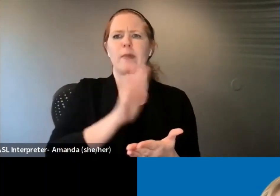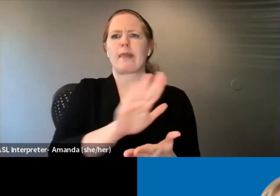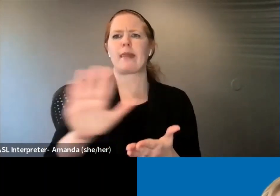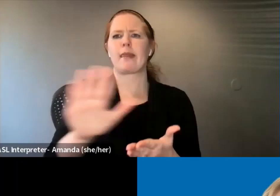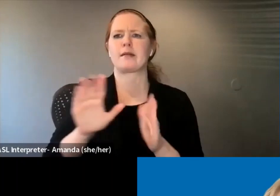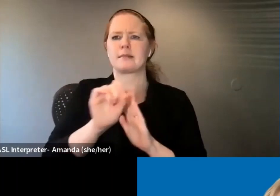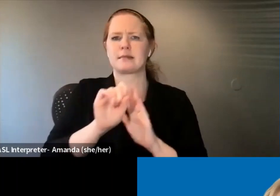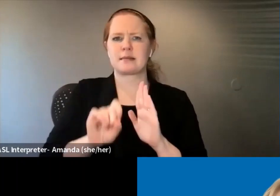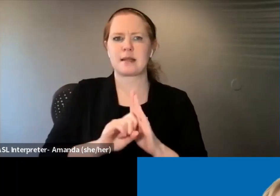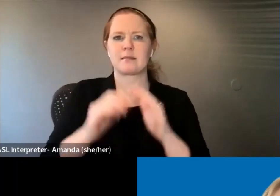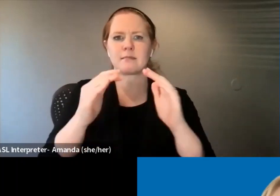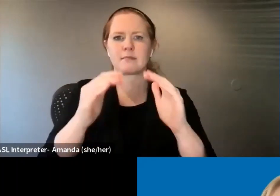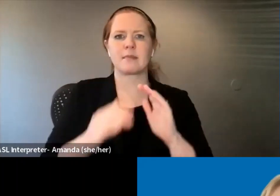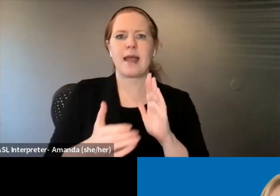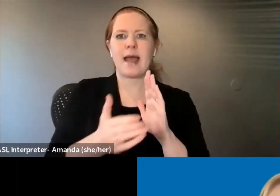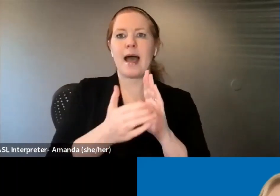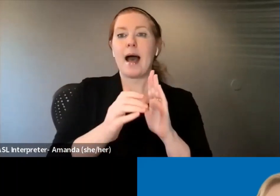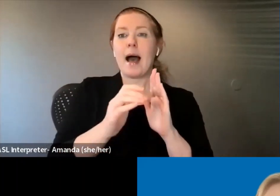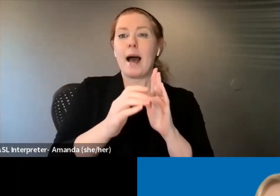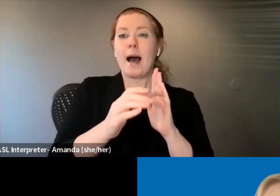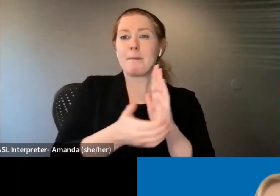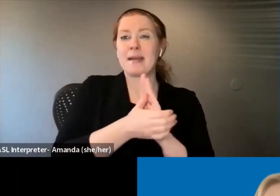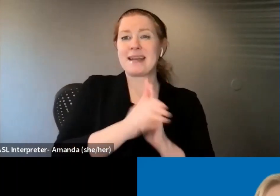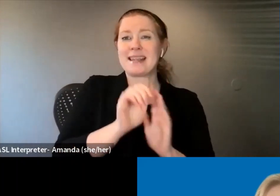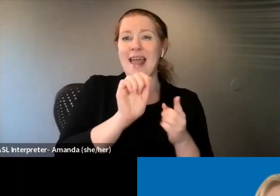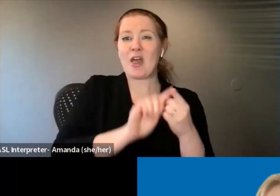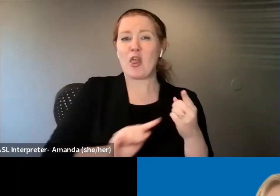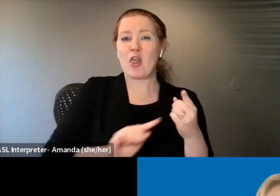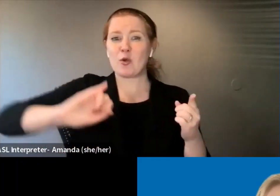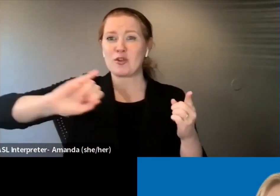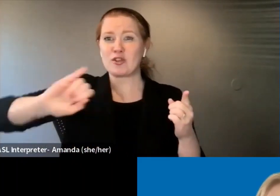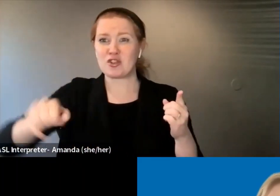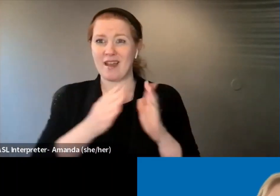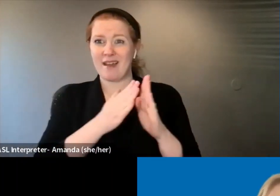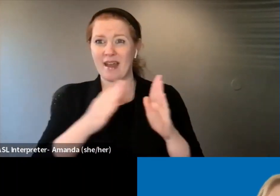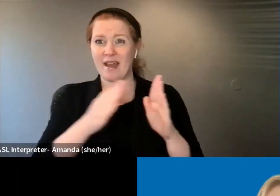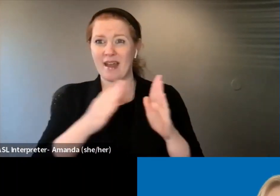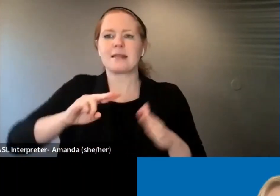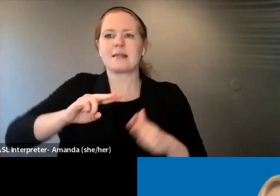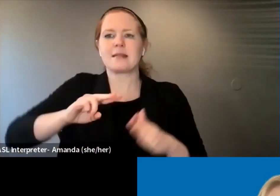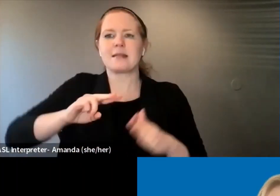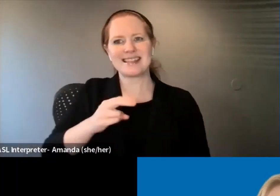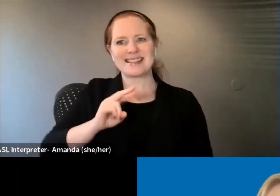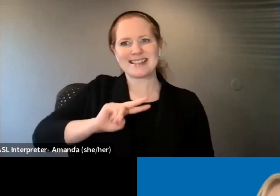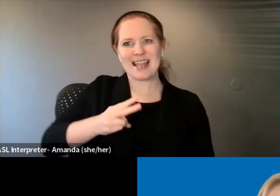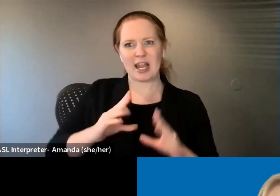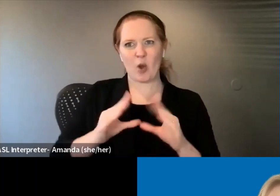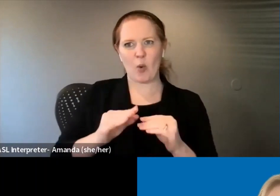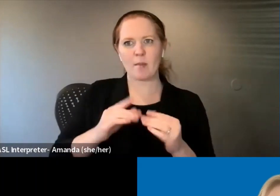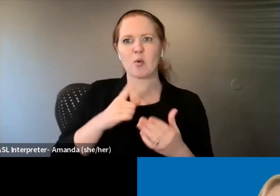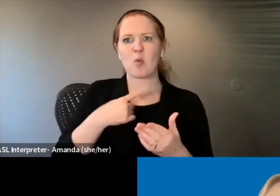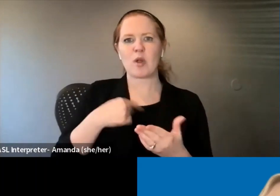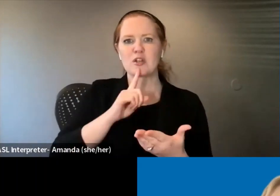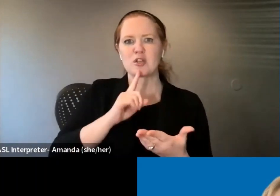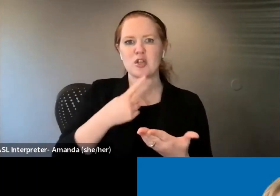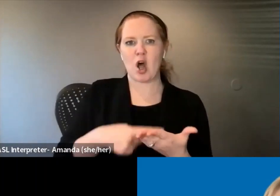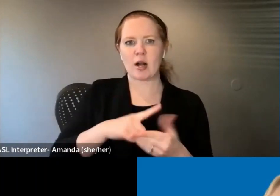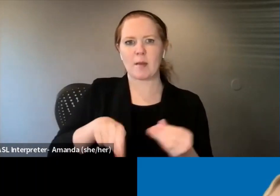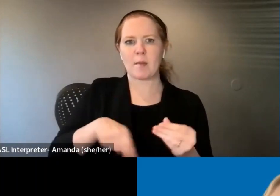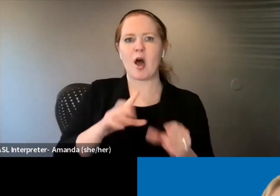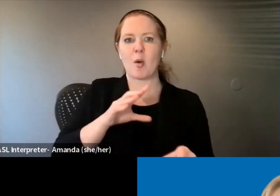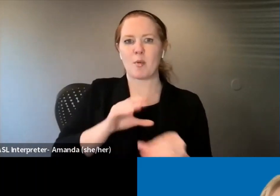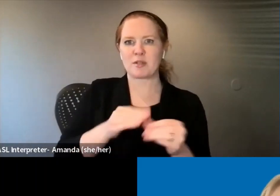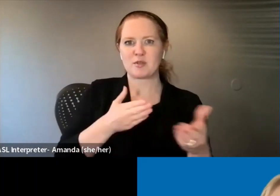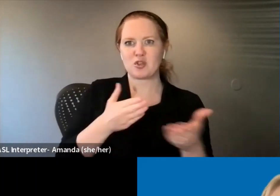there's Appendix A through J. We, in our second webinar, we did participant services. In